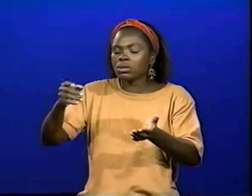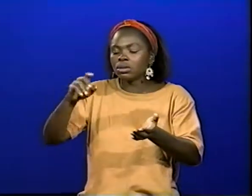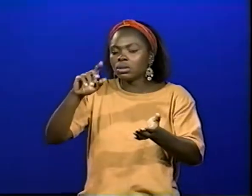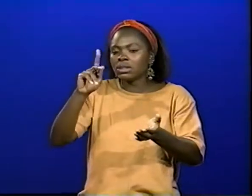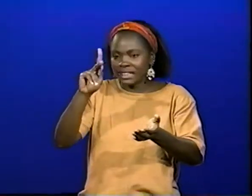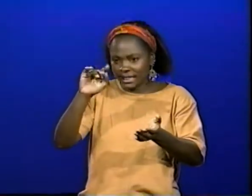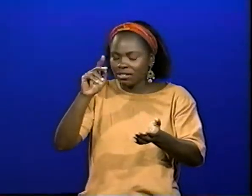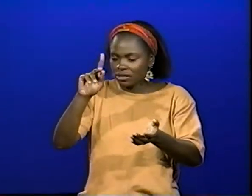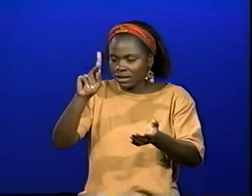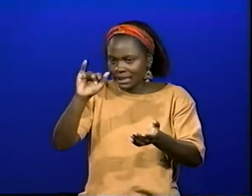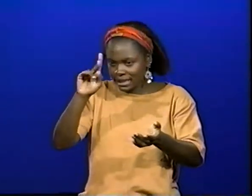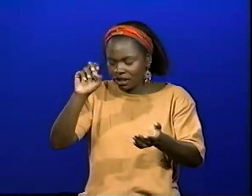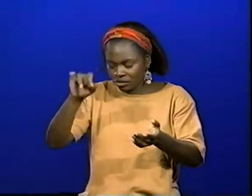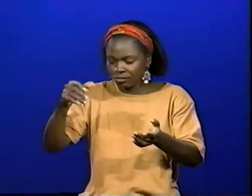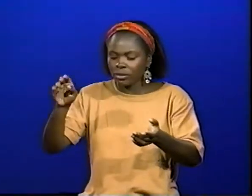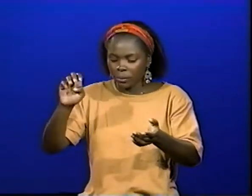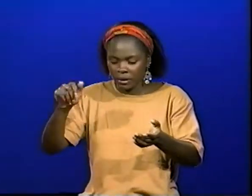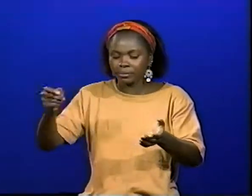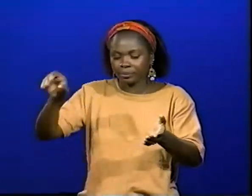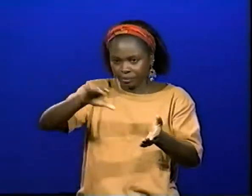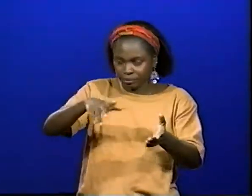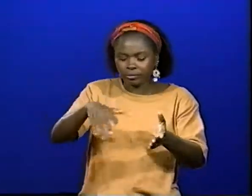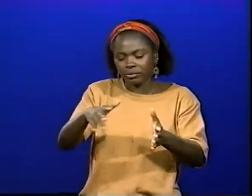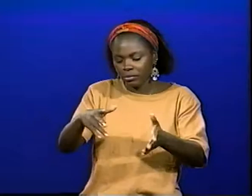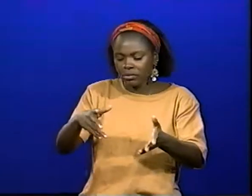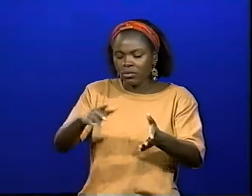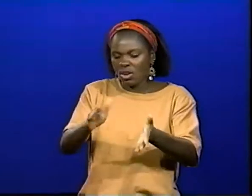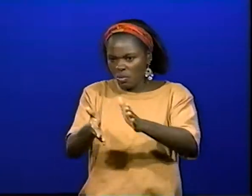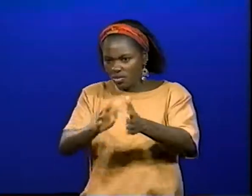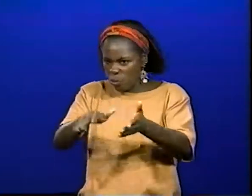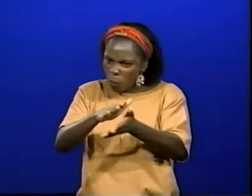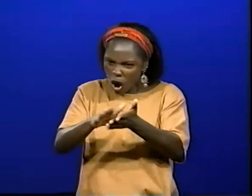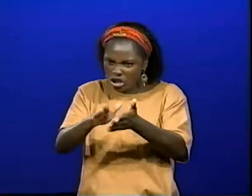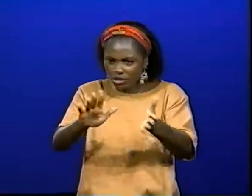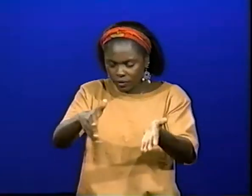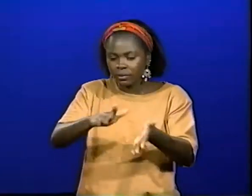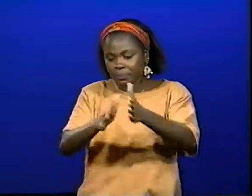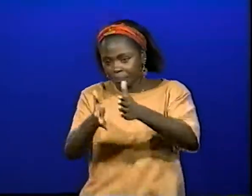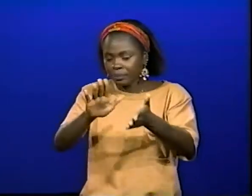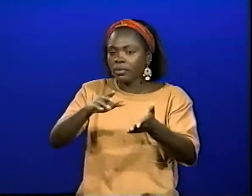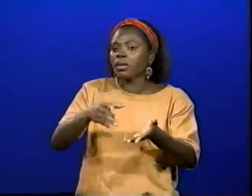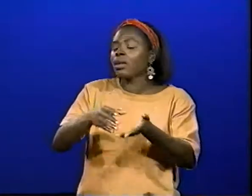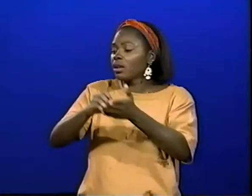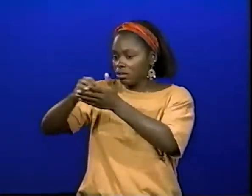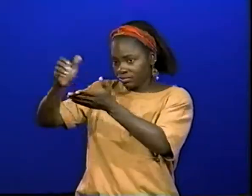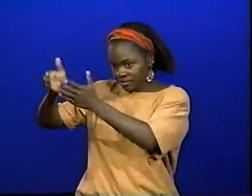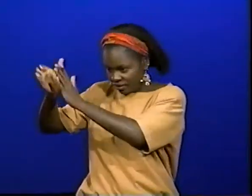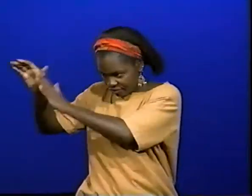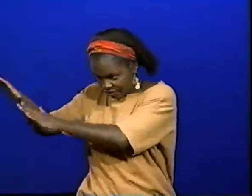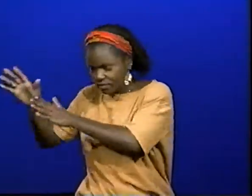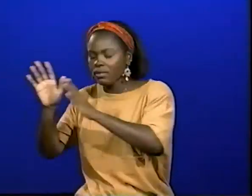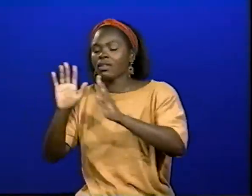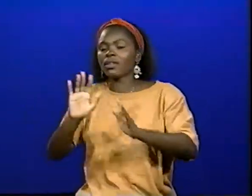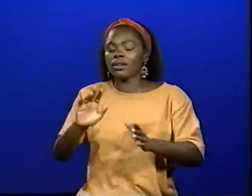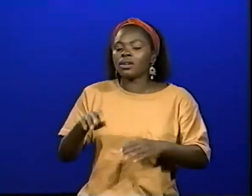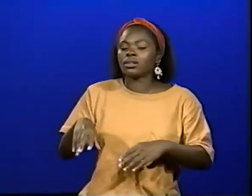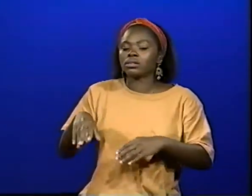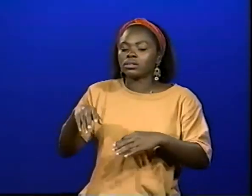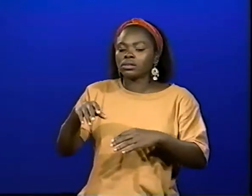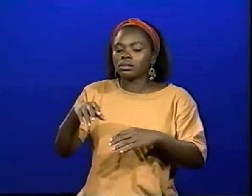and then put the kidney beans into a bowl and wash them. And after you've drained it, you can put